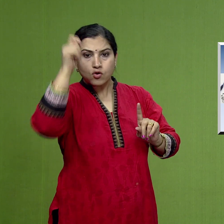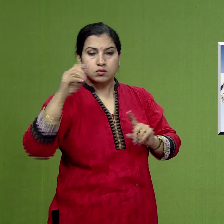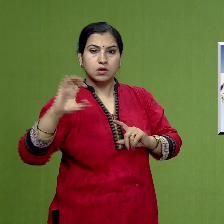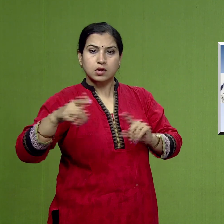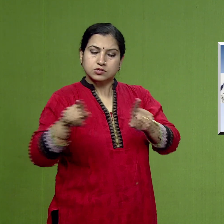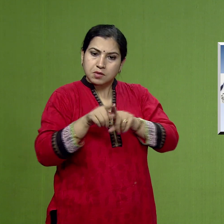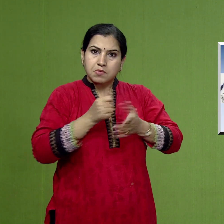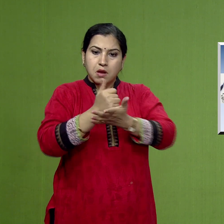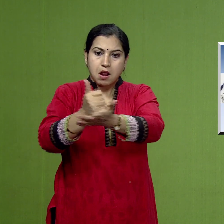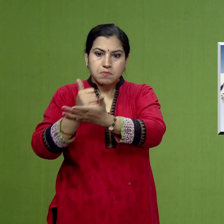also.